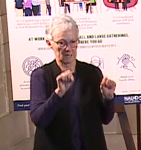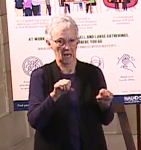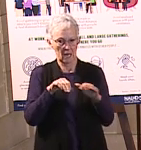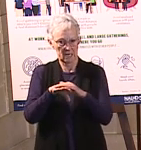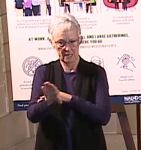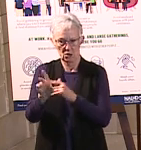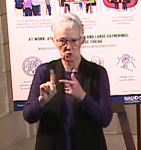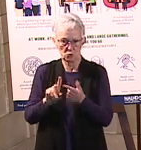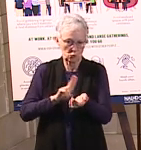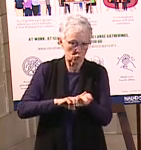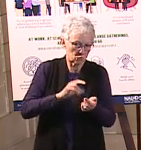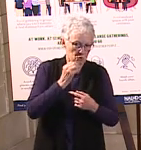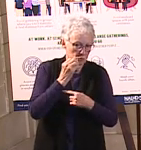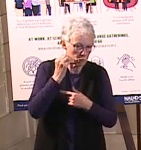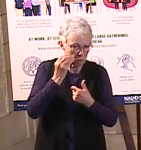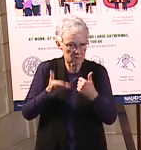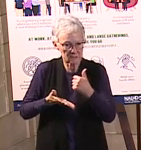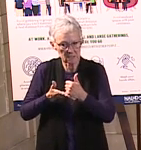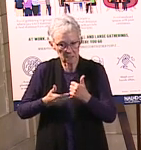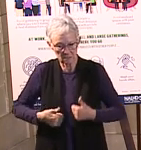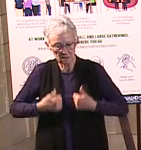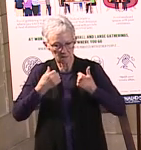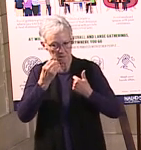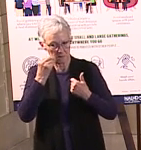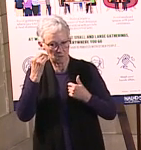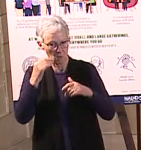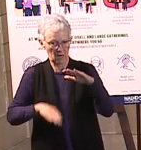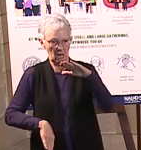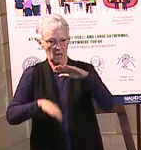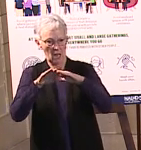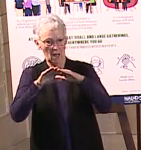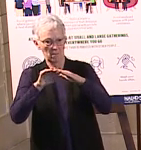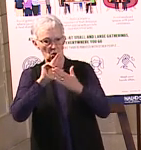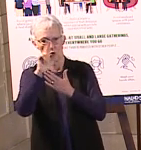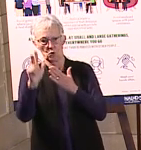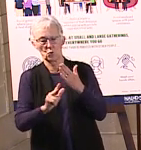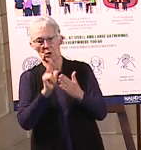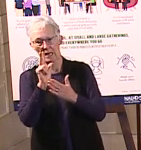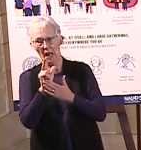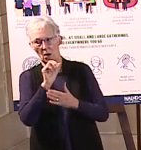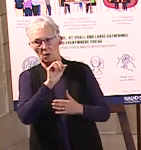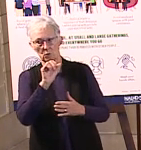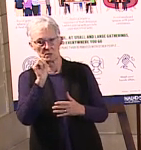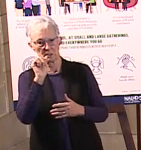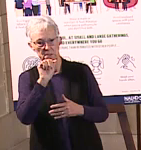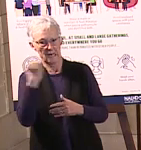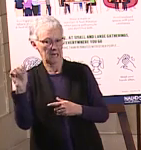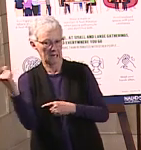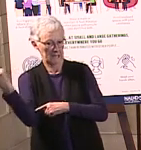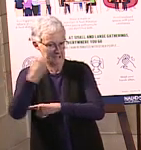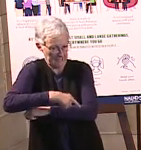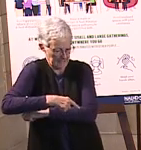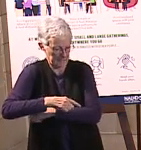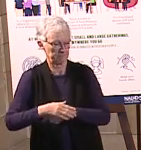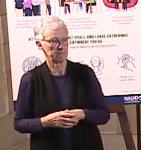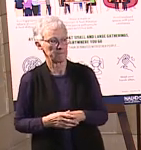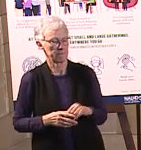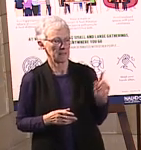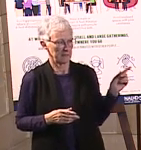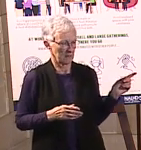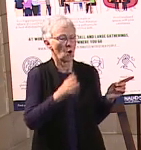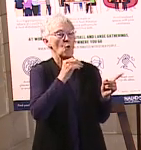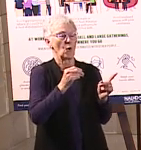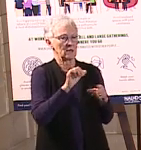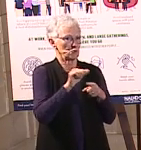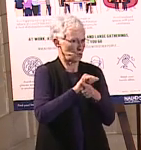day. And what was the rest of your question? What kind of Can you- training will they need? Oh, the training. So the staff